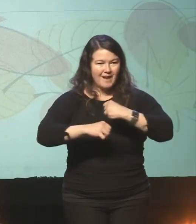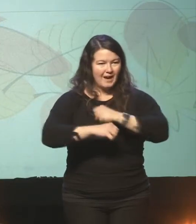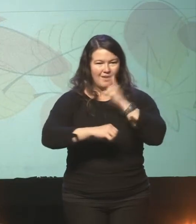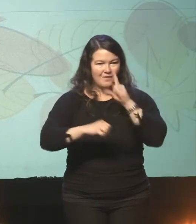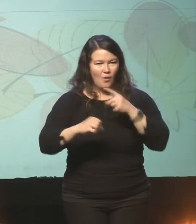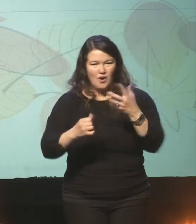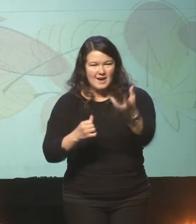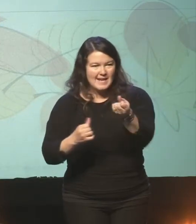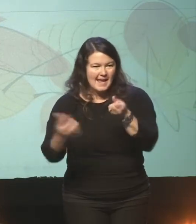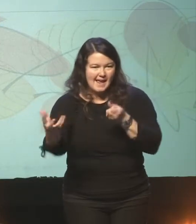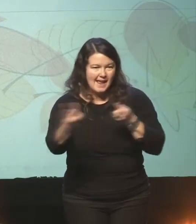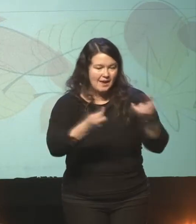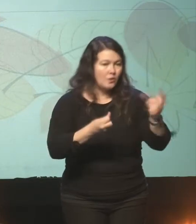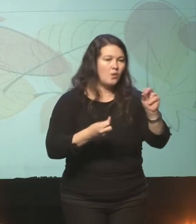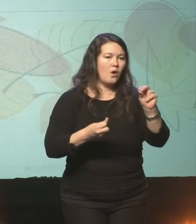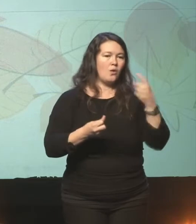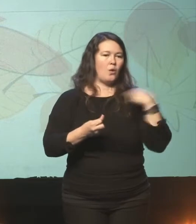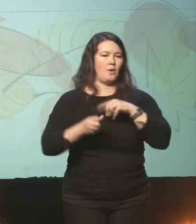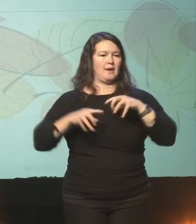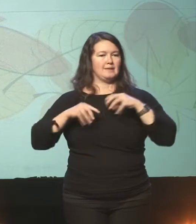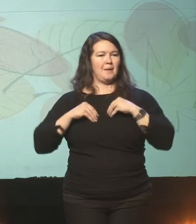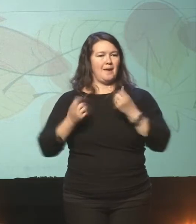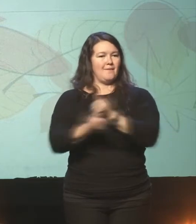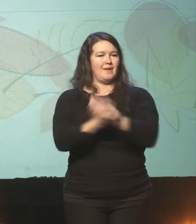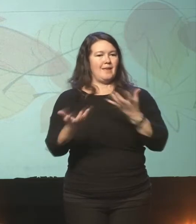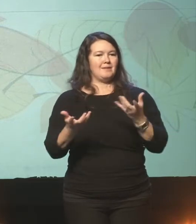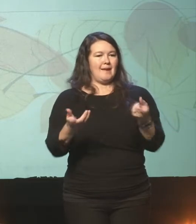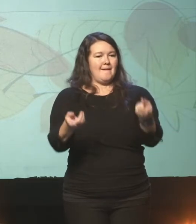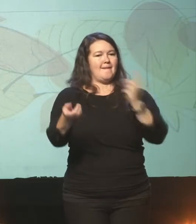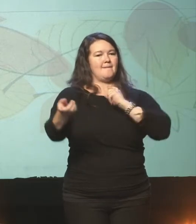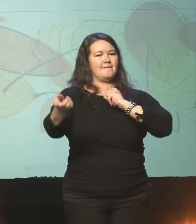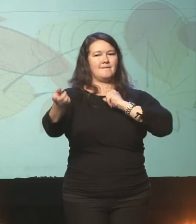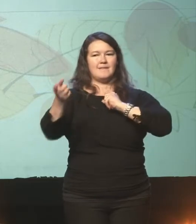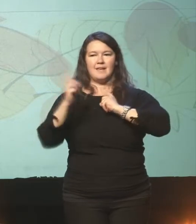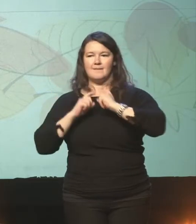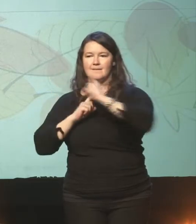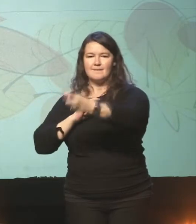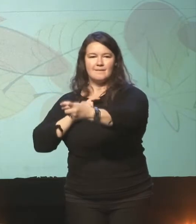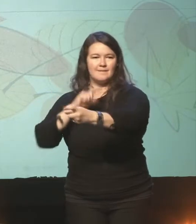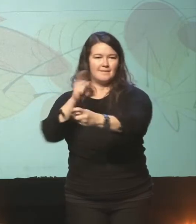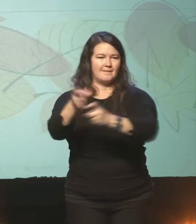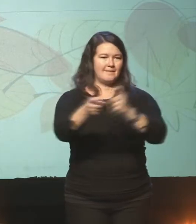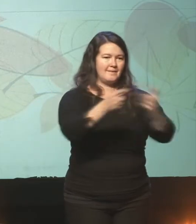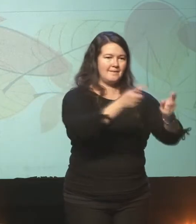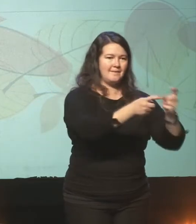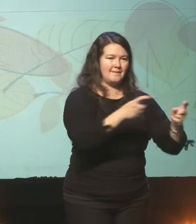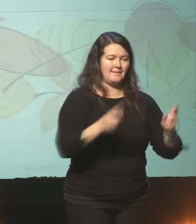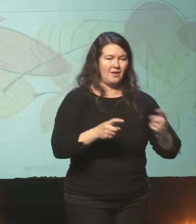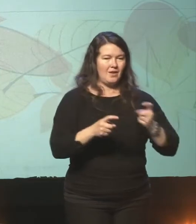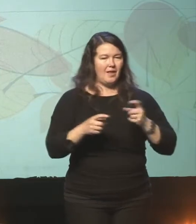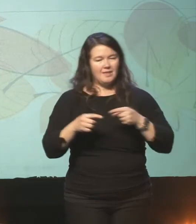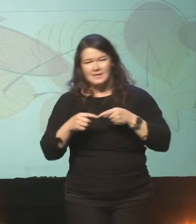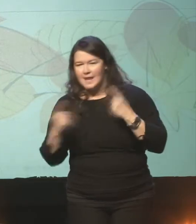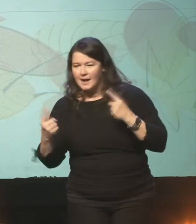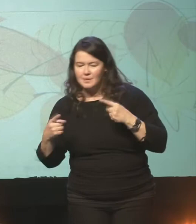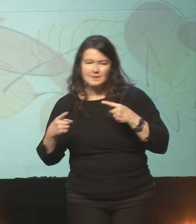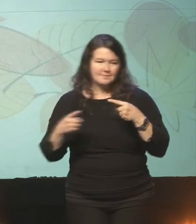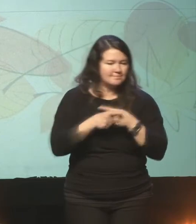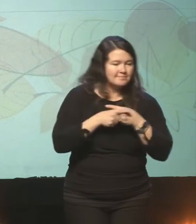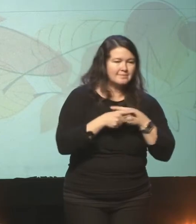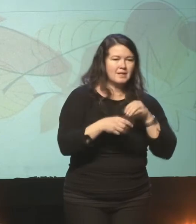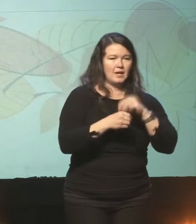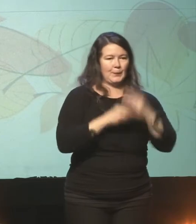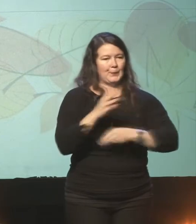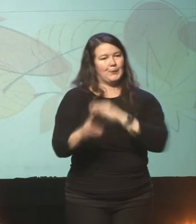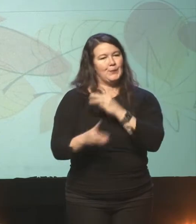all just simply accepting what is given. So much of the antagonisms and the tensions in our